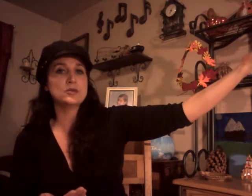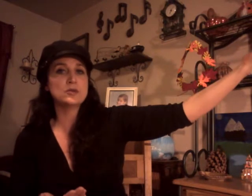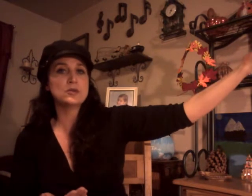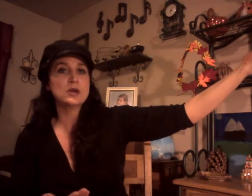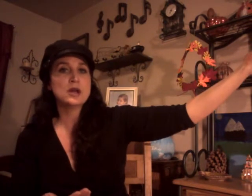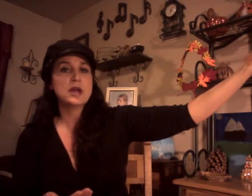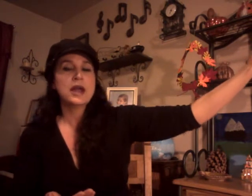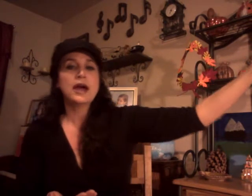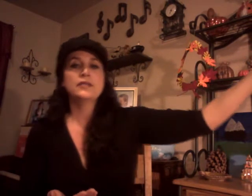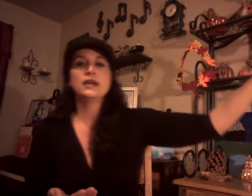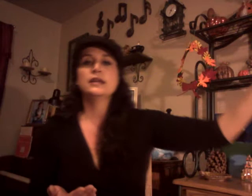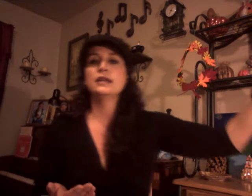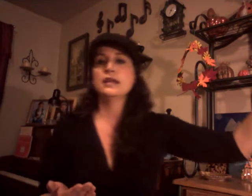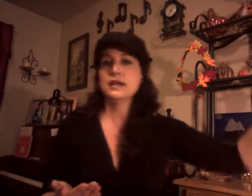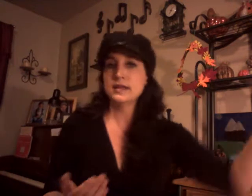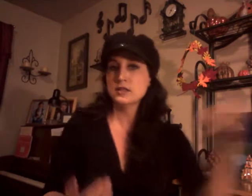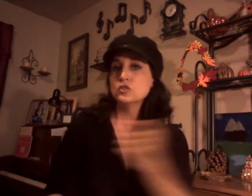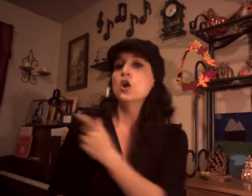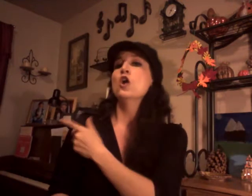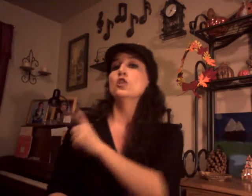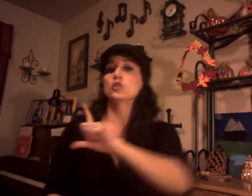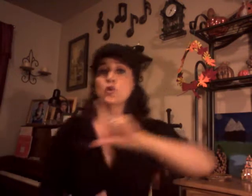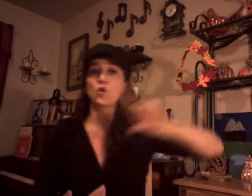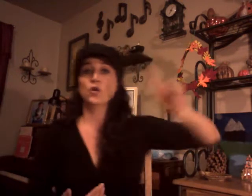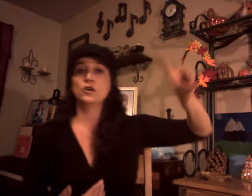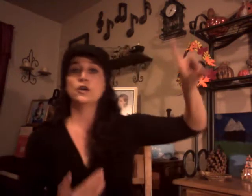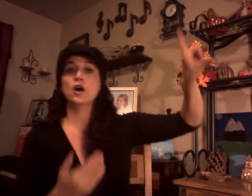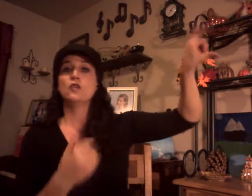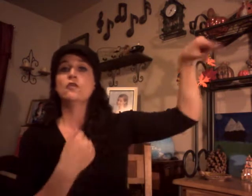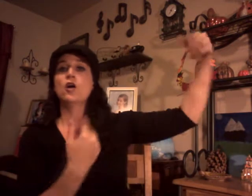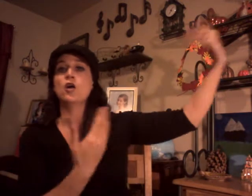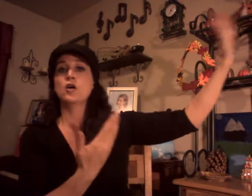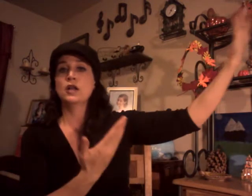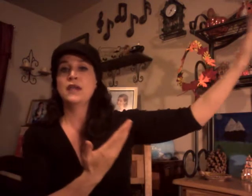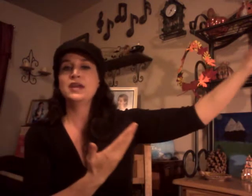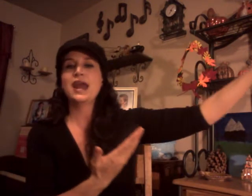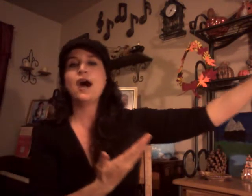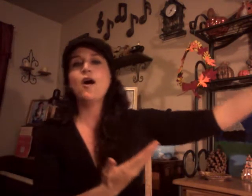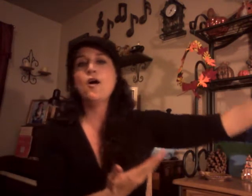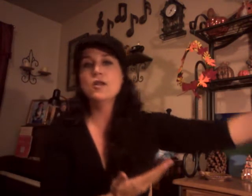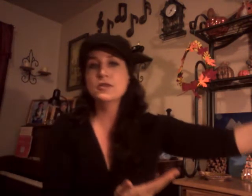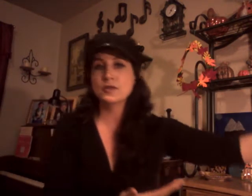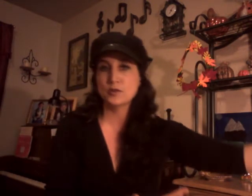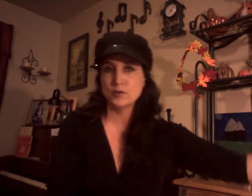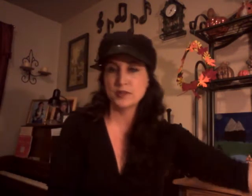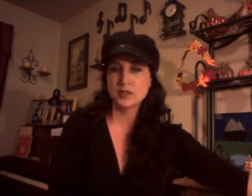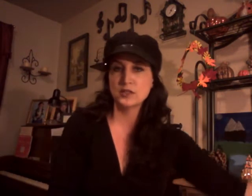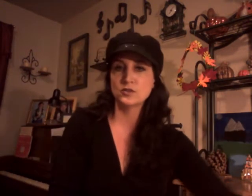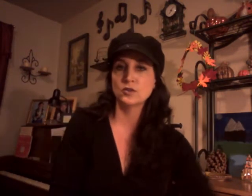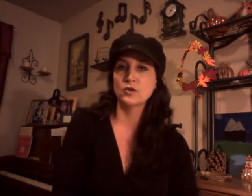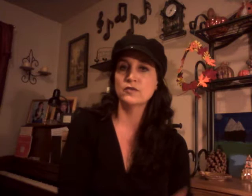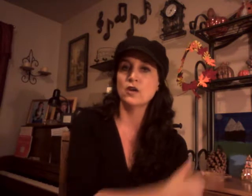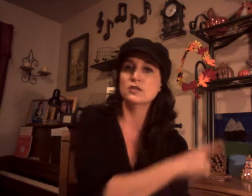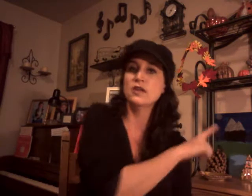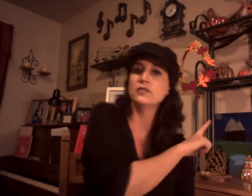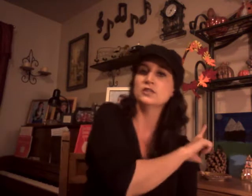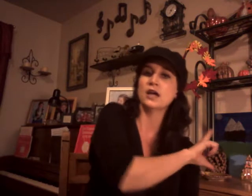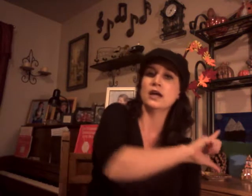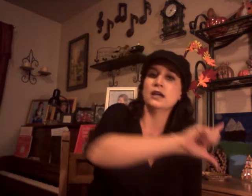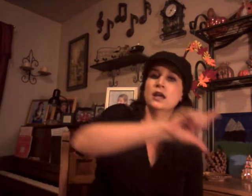you. And then it ends, Lord of all. And then all of the group is going to do the Lord of all to the other side.